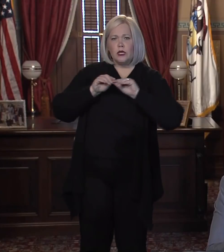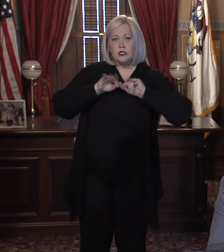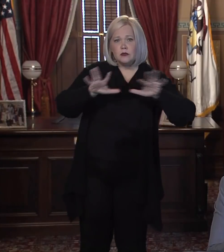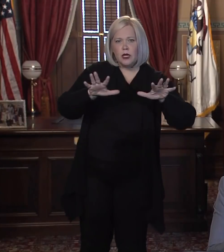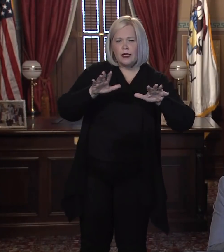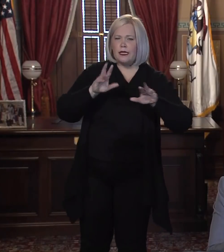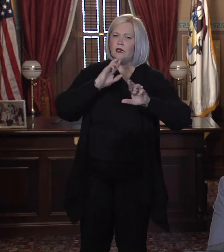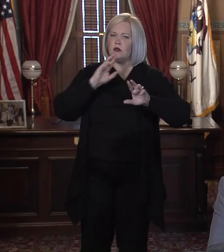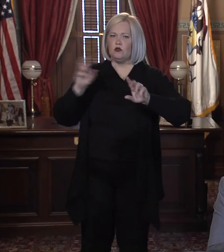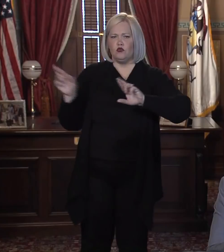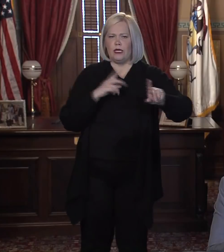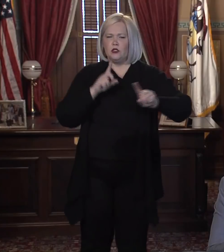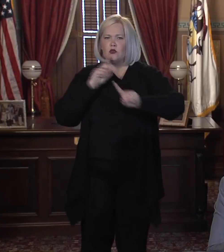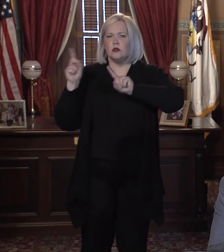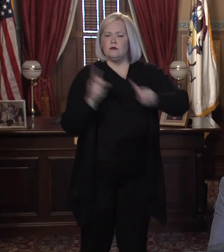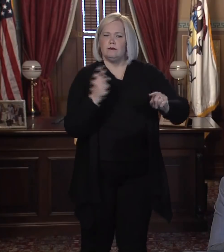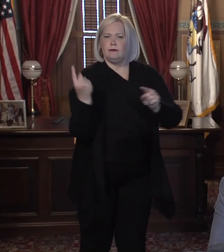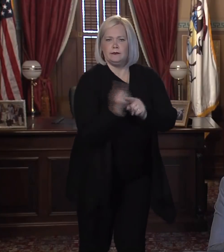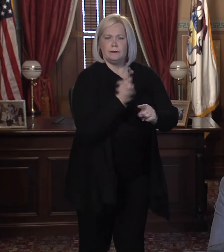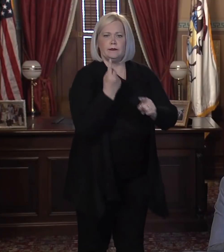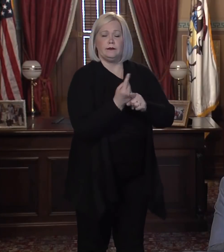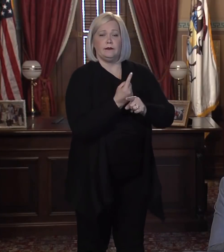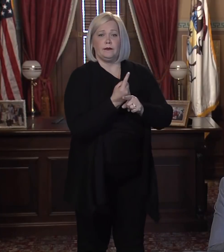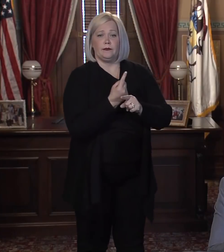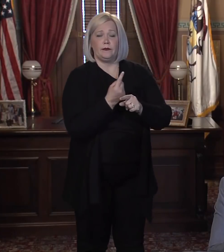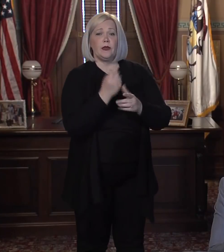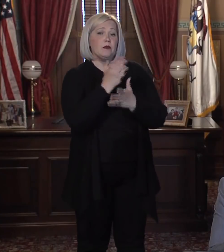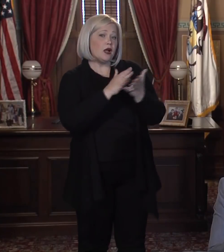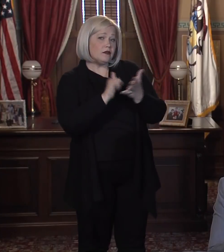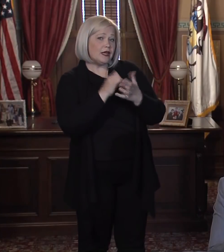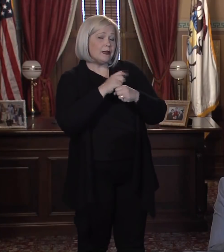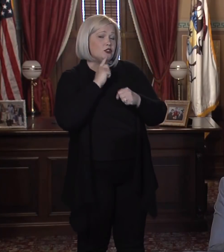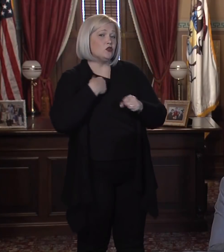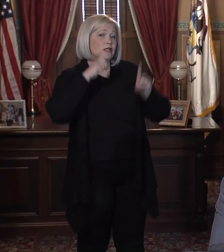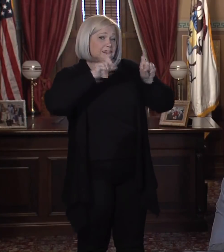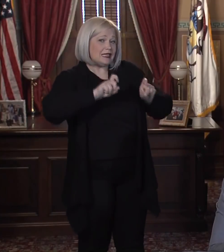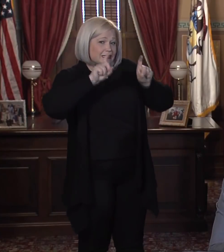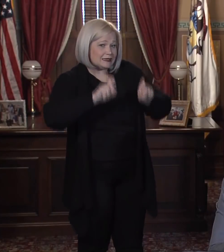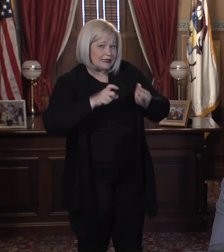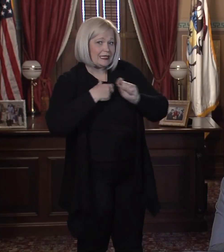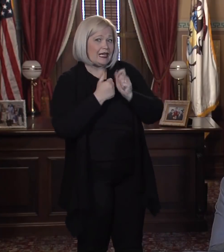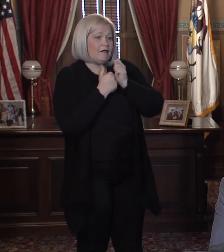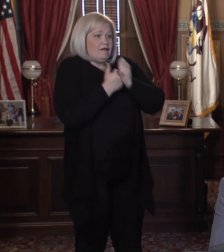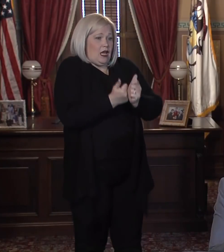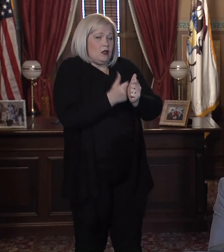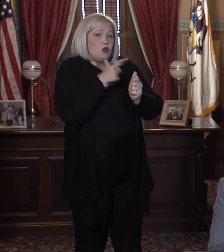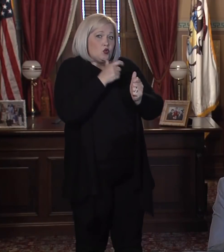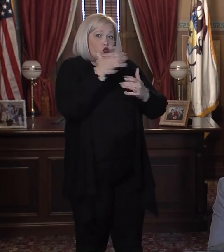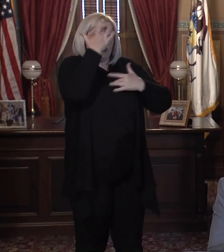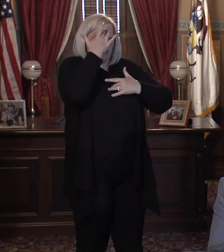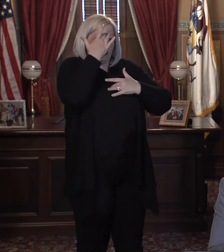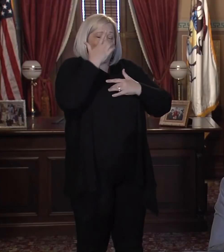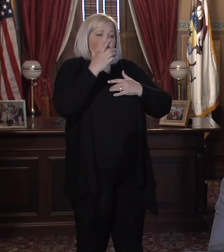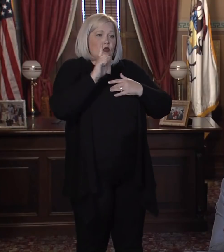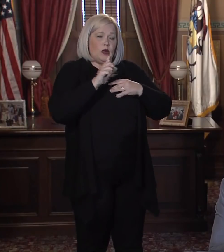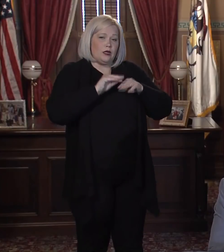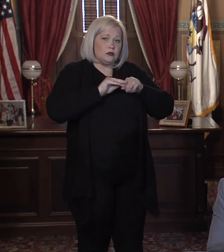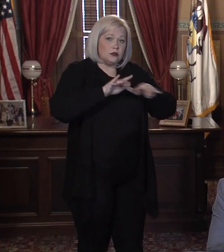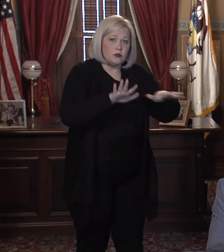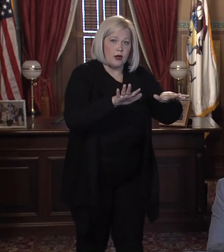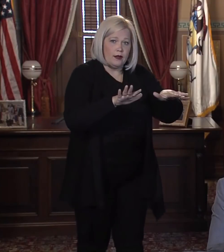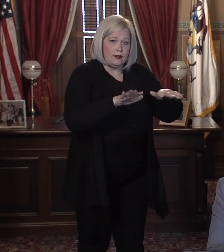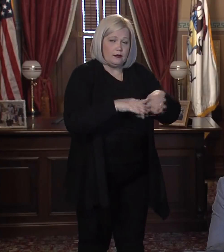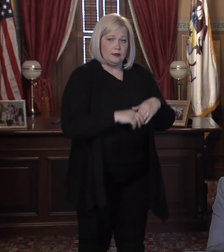And part of that response includes making sure we're doing the necessary testing and tracking those results. This Saturday, as the